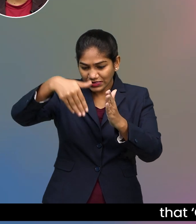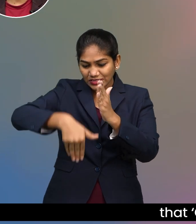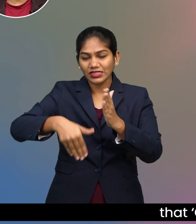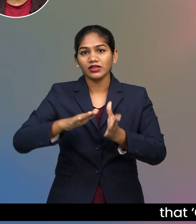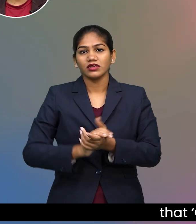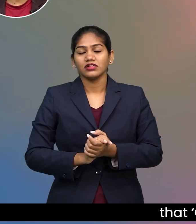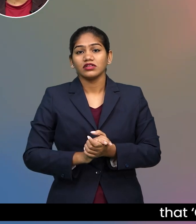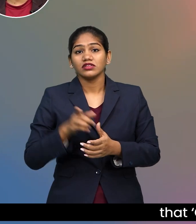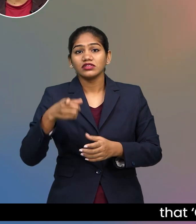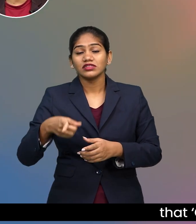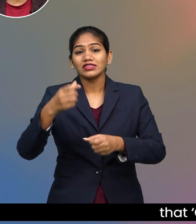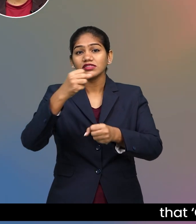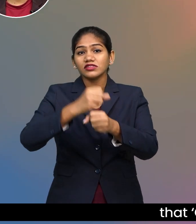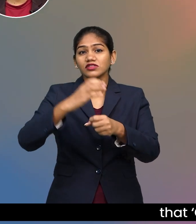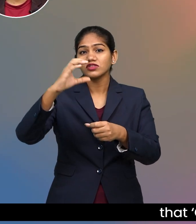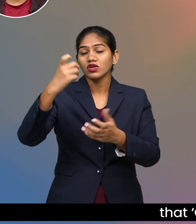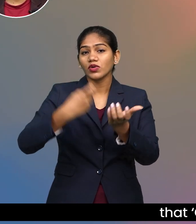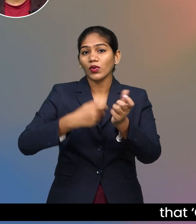that gorges are formed.